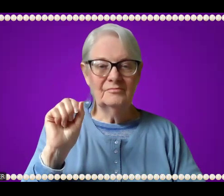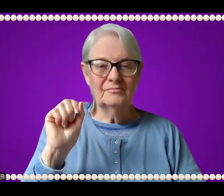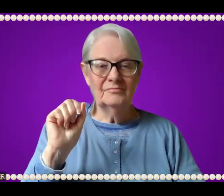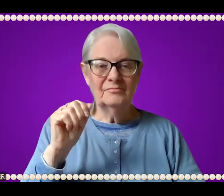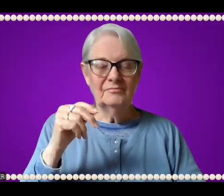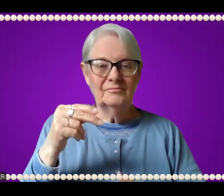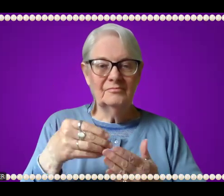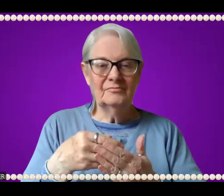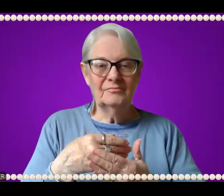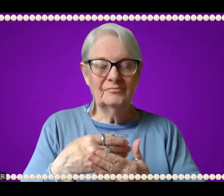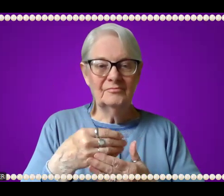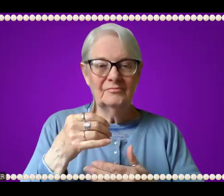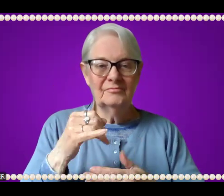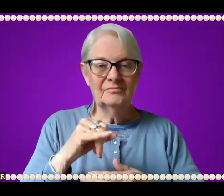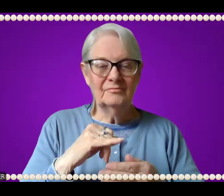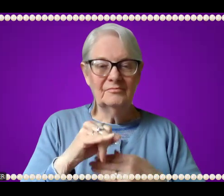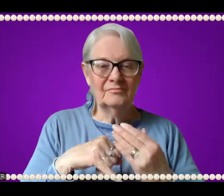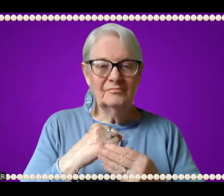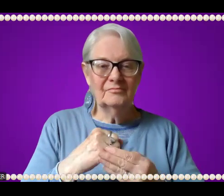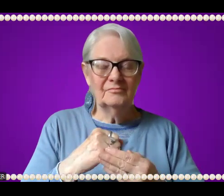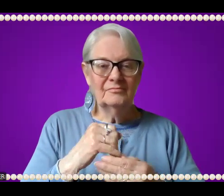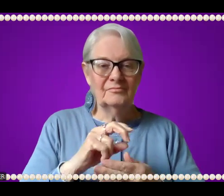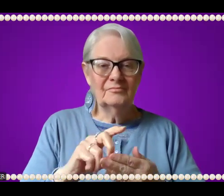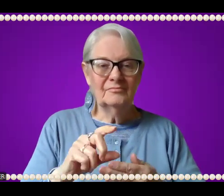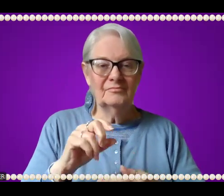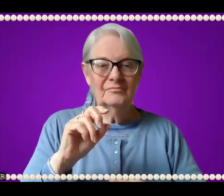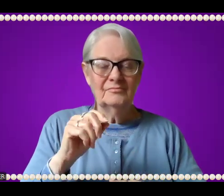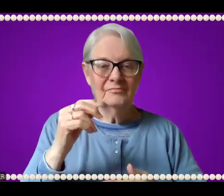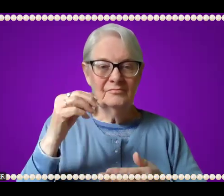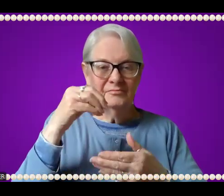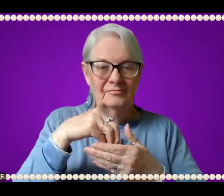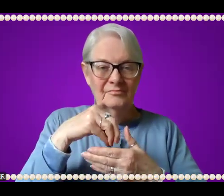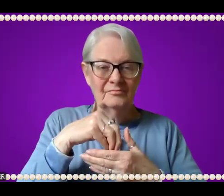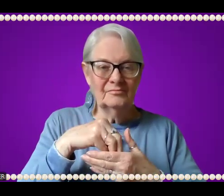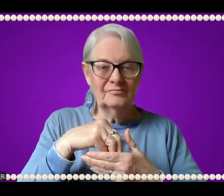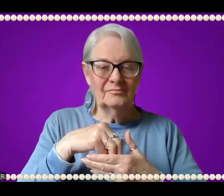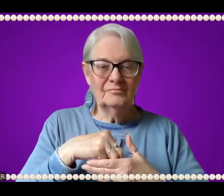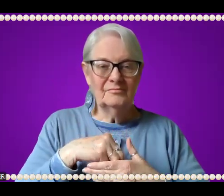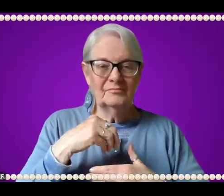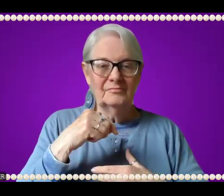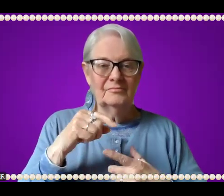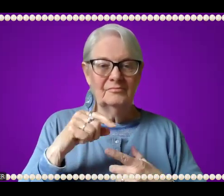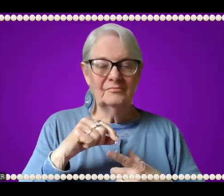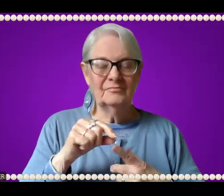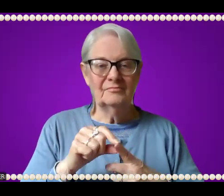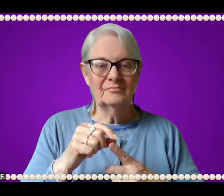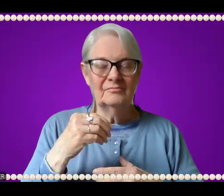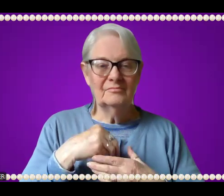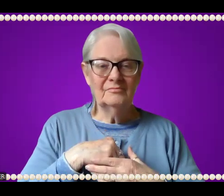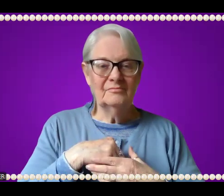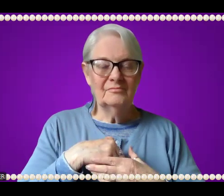actually. And Psalm 119:11 says, I have hidden your word in my